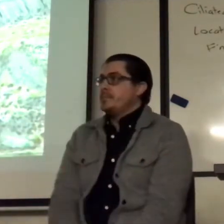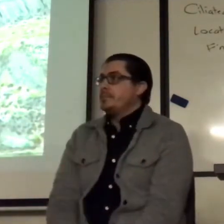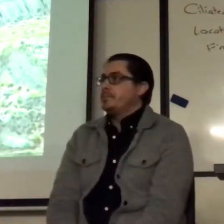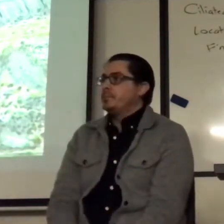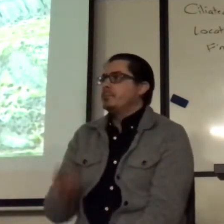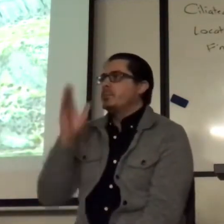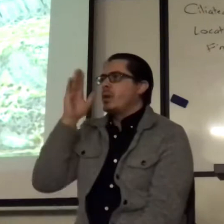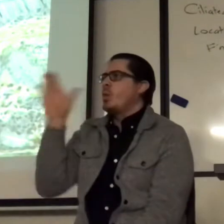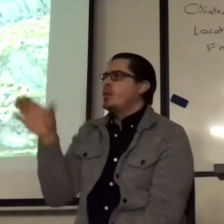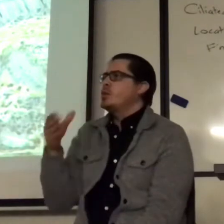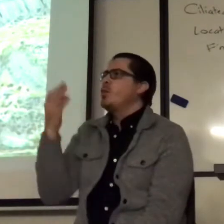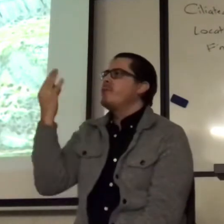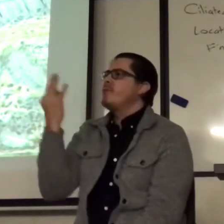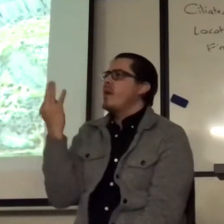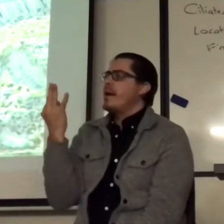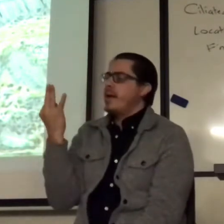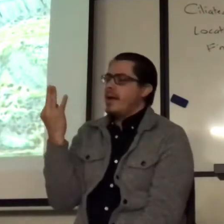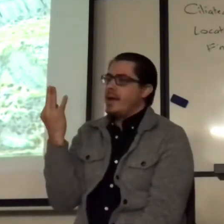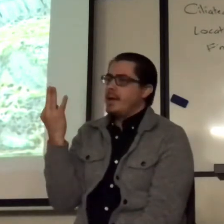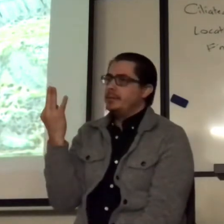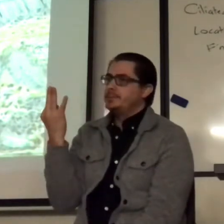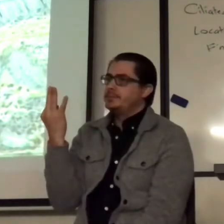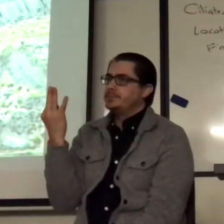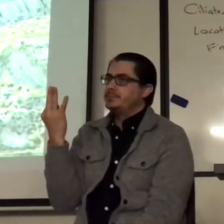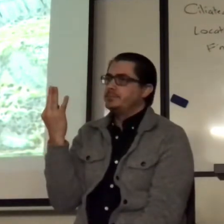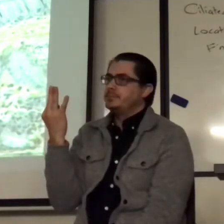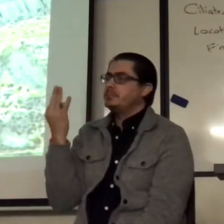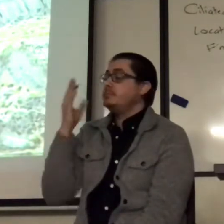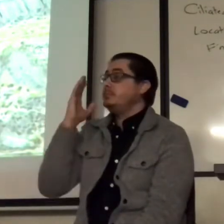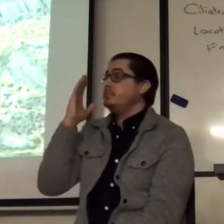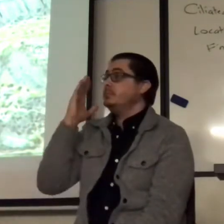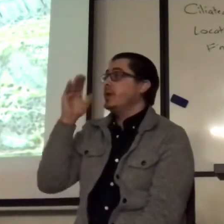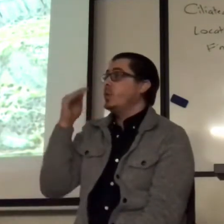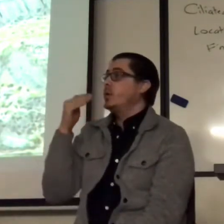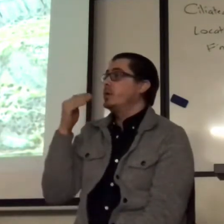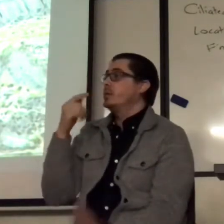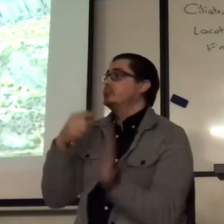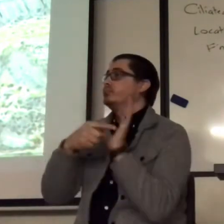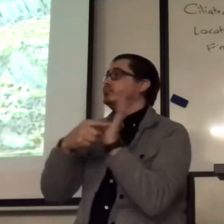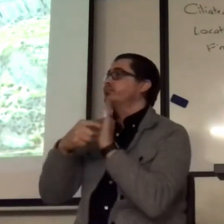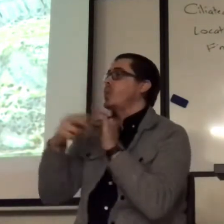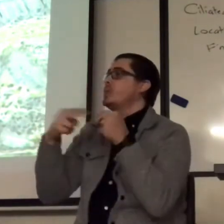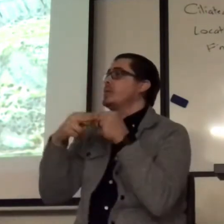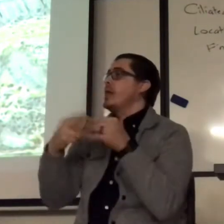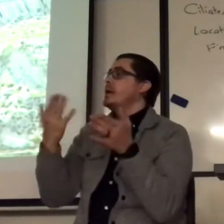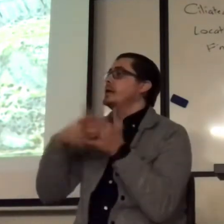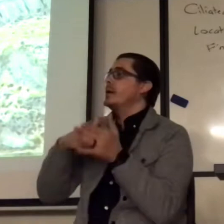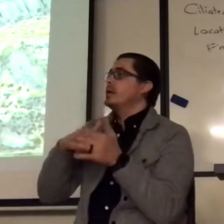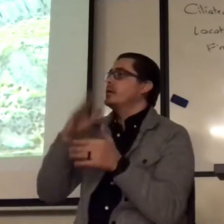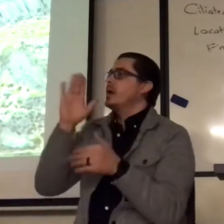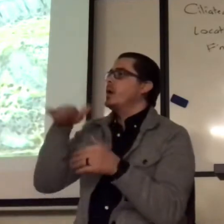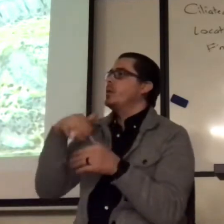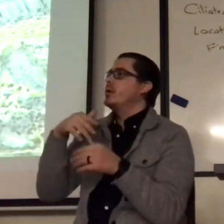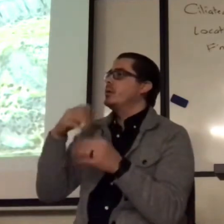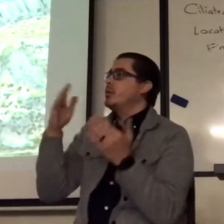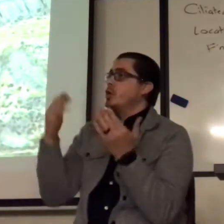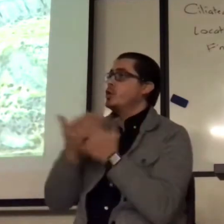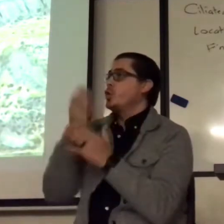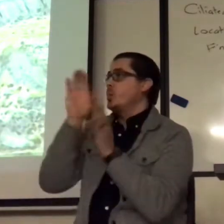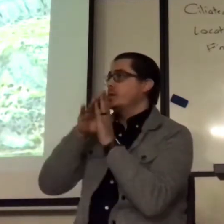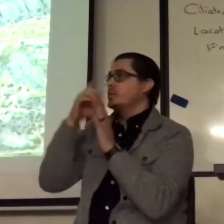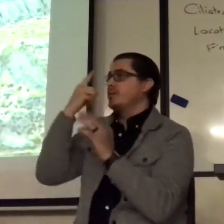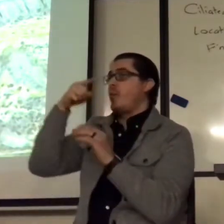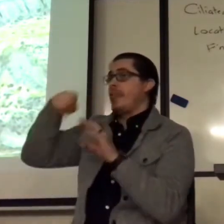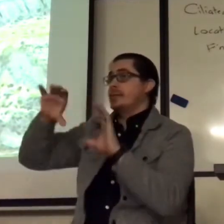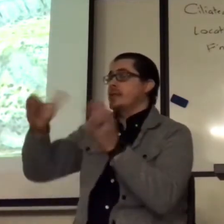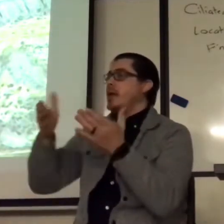probably Friday, is I'll present all of our slides again, and I'll take new pictures for you